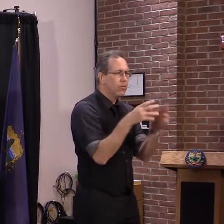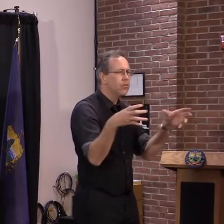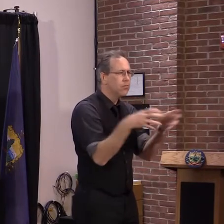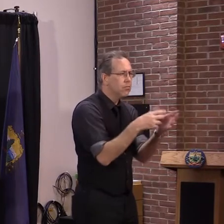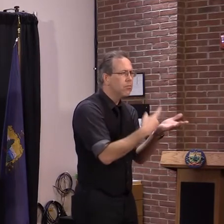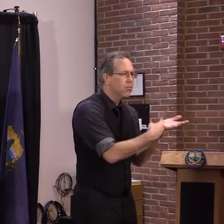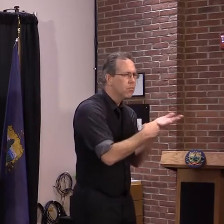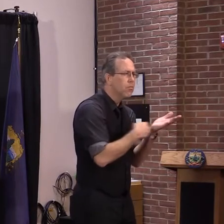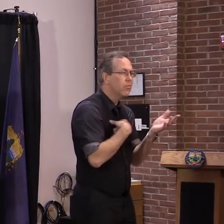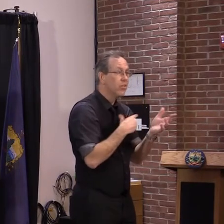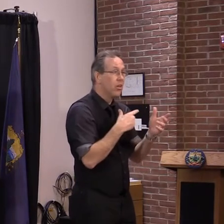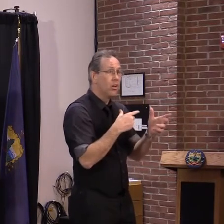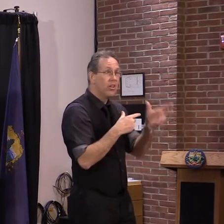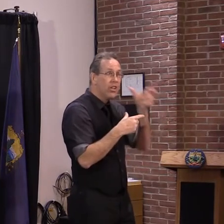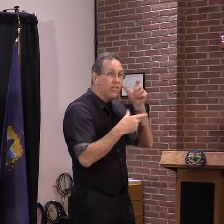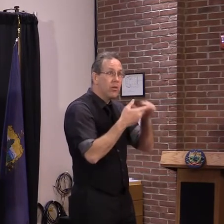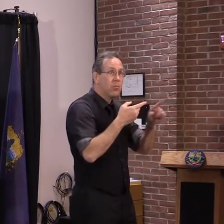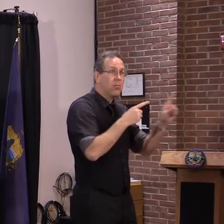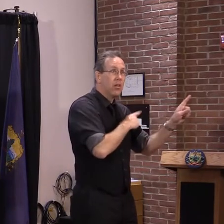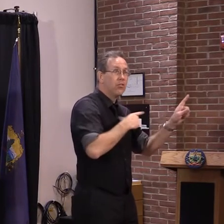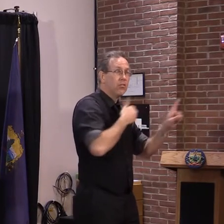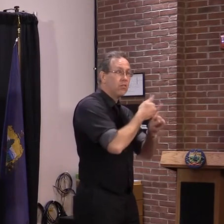anything directly to me about it, no.